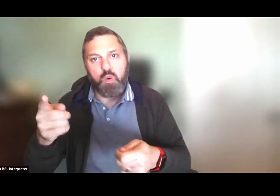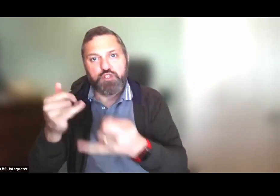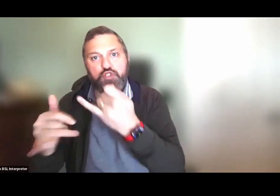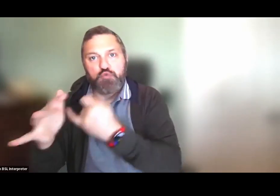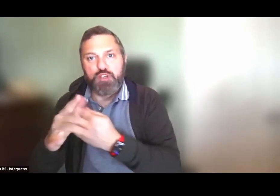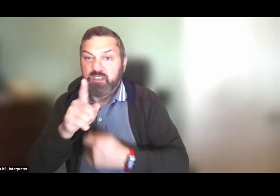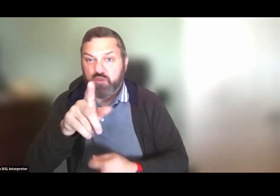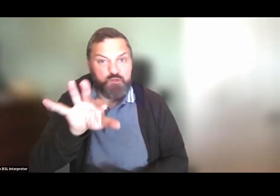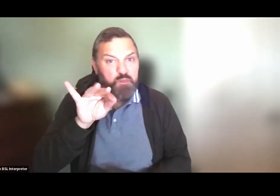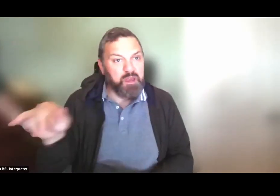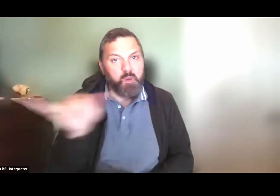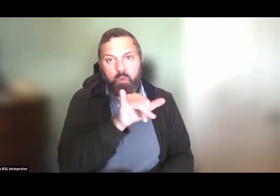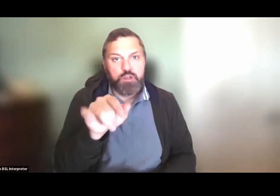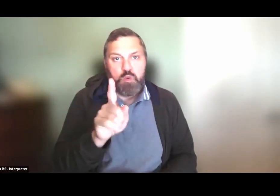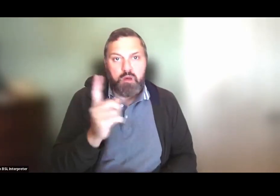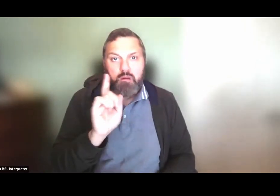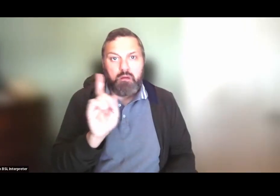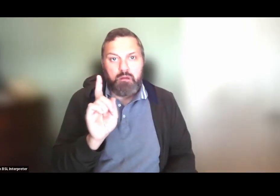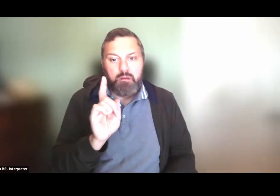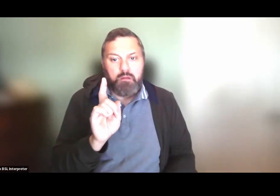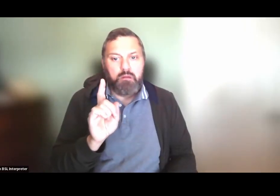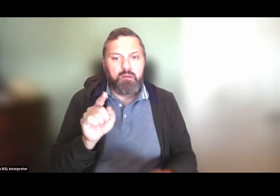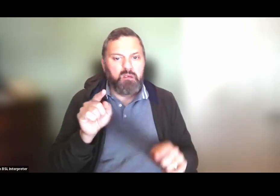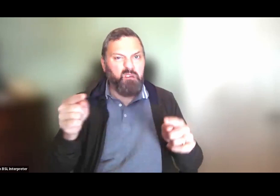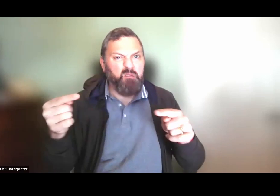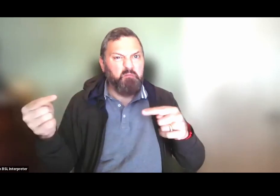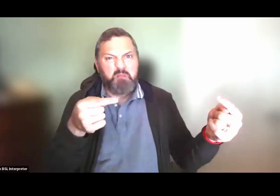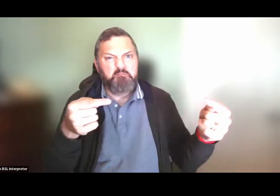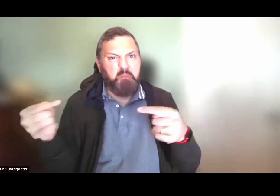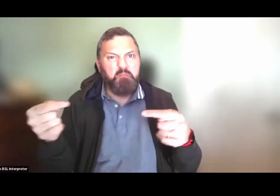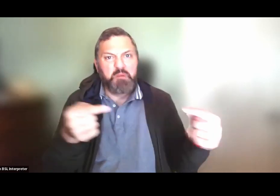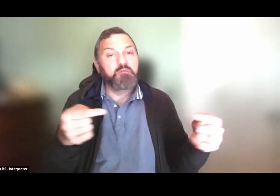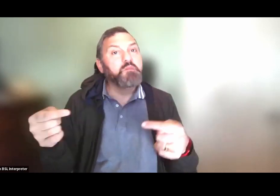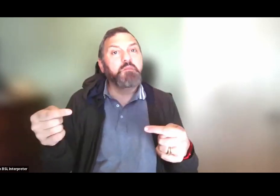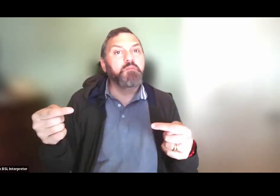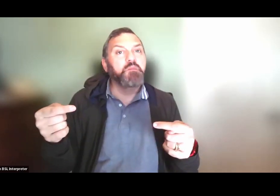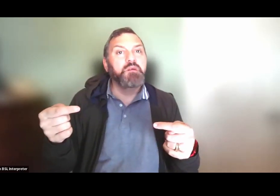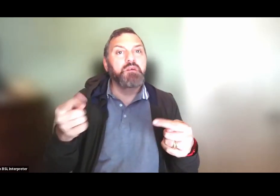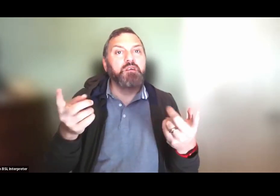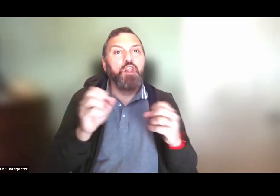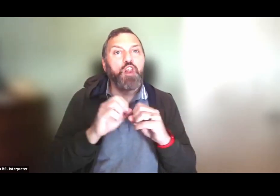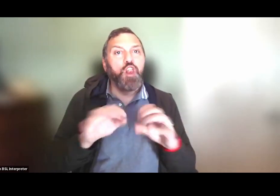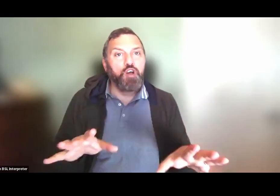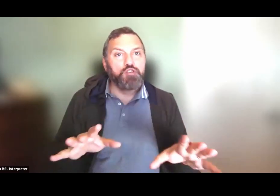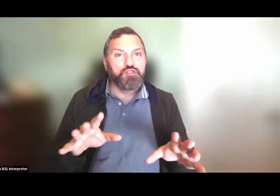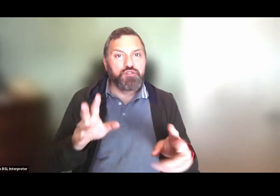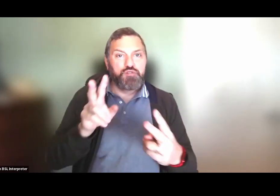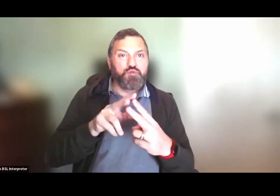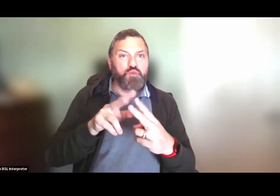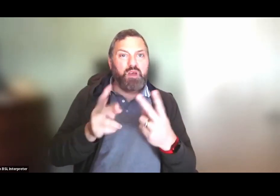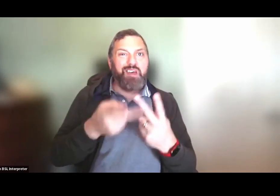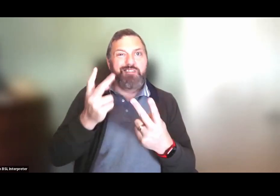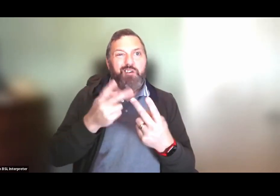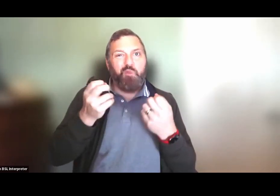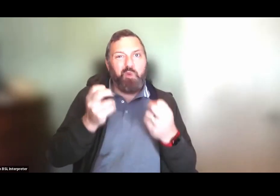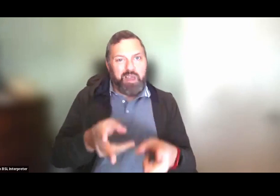to choose. In that ideological boxing match, economists lost sight of two other fundamental ways